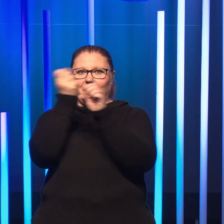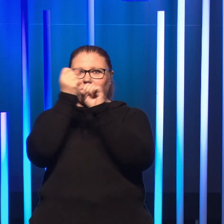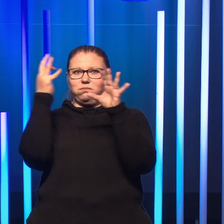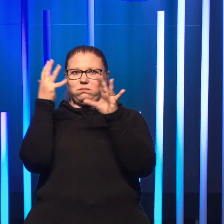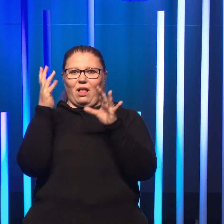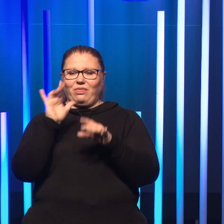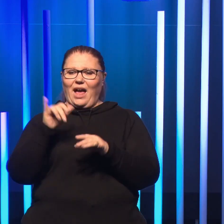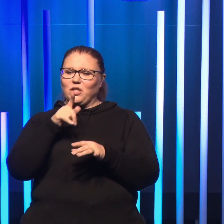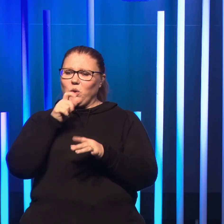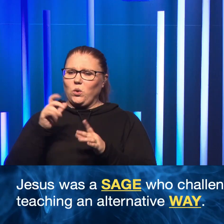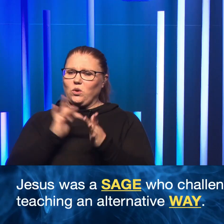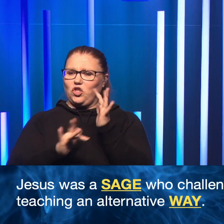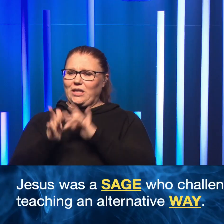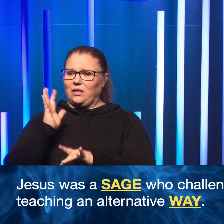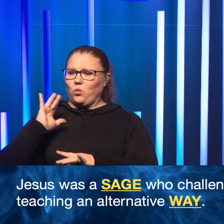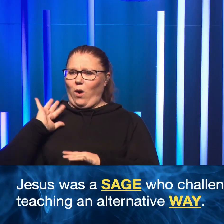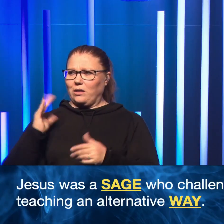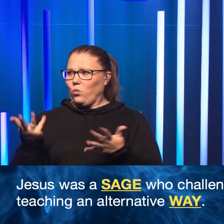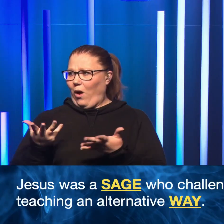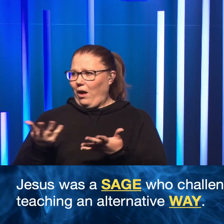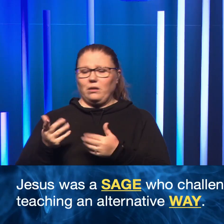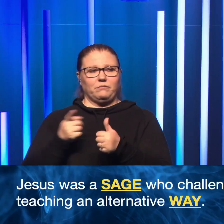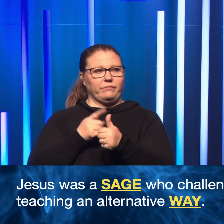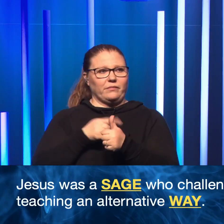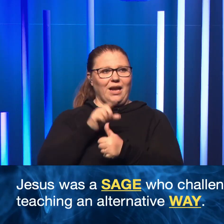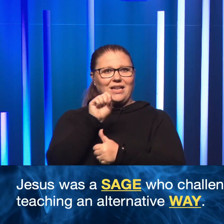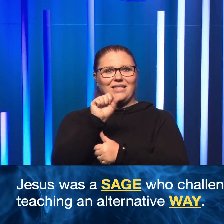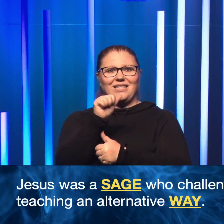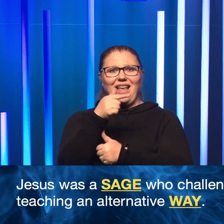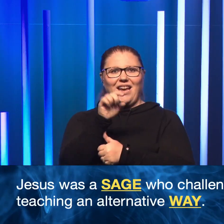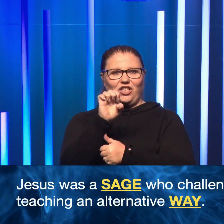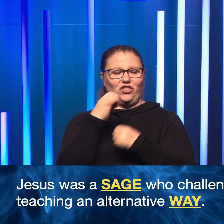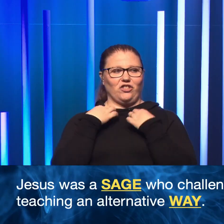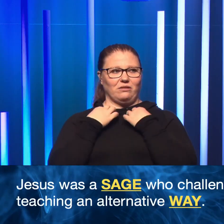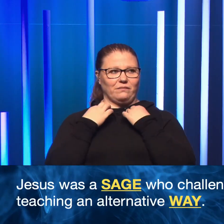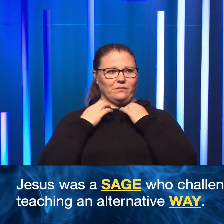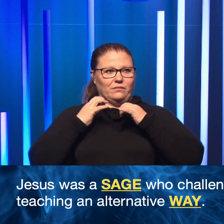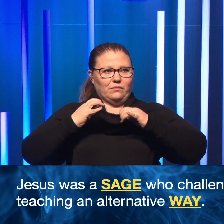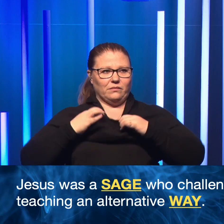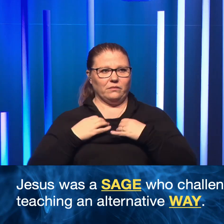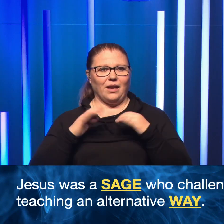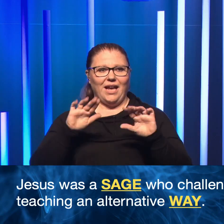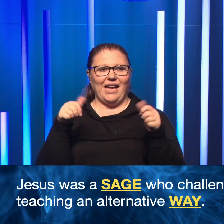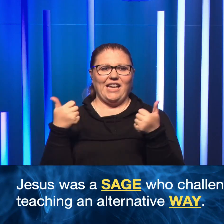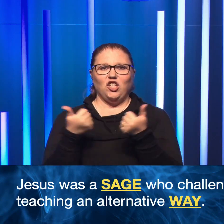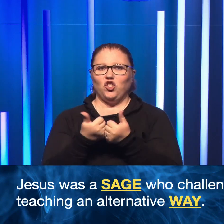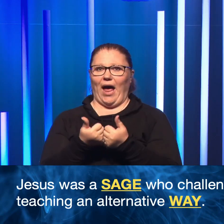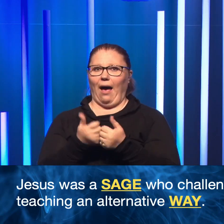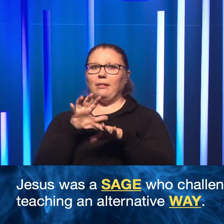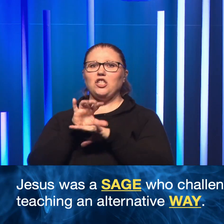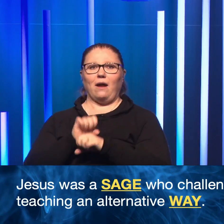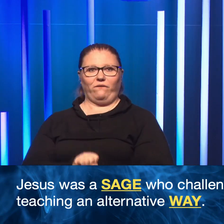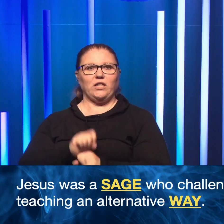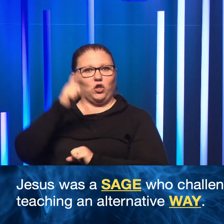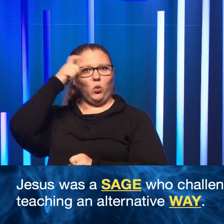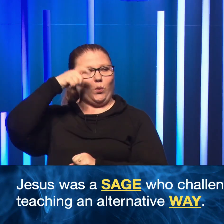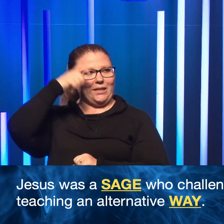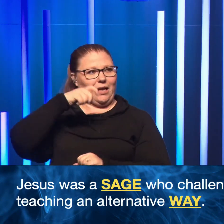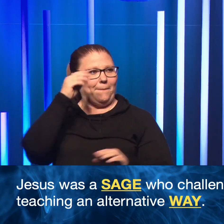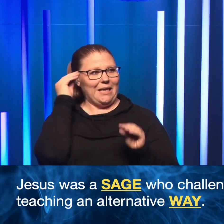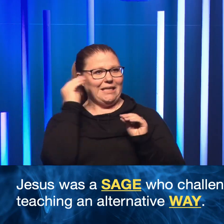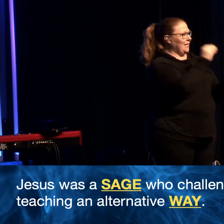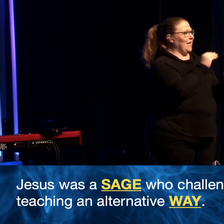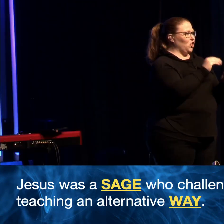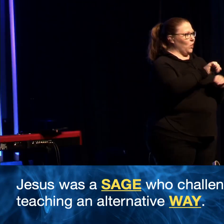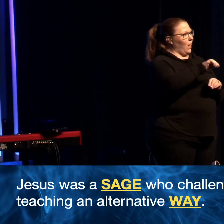Jesus was. First, Jesus was a sage. Like, Jesus was a sage who challenged conventional wisdom by teaching an